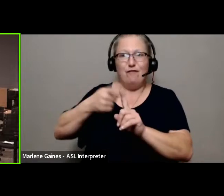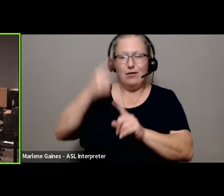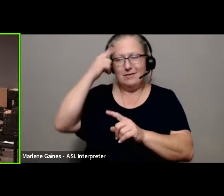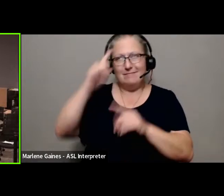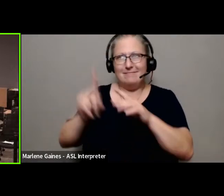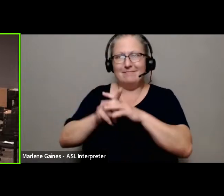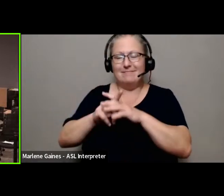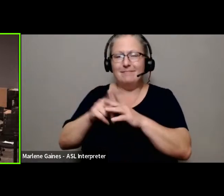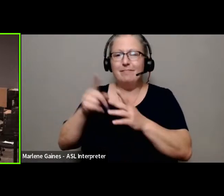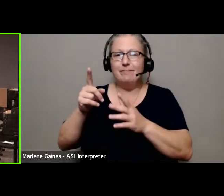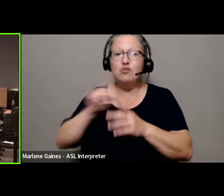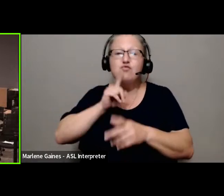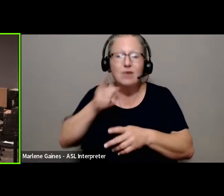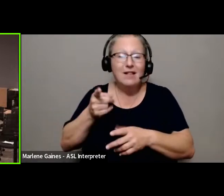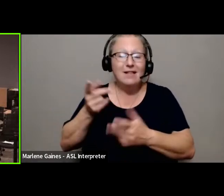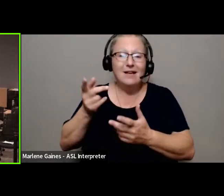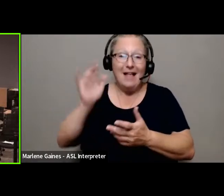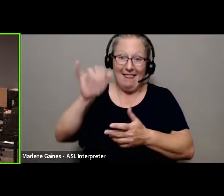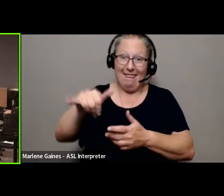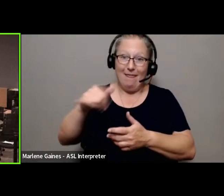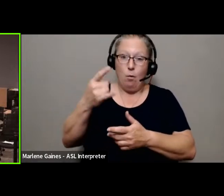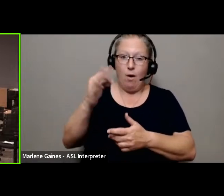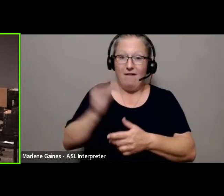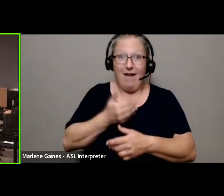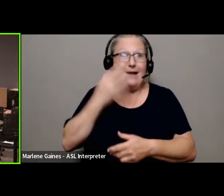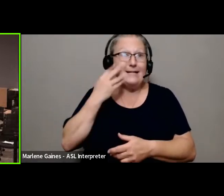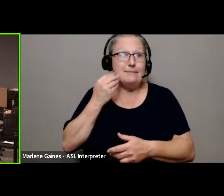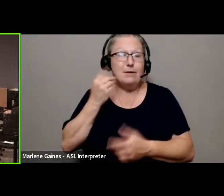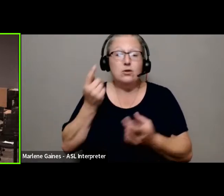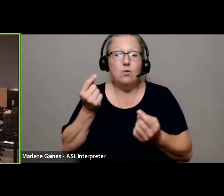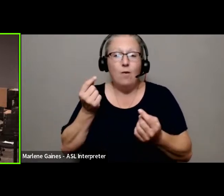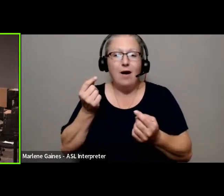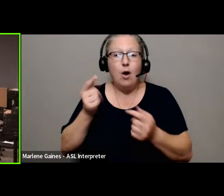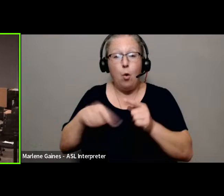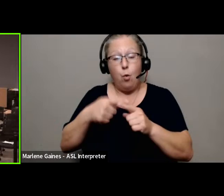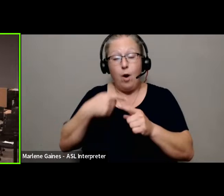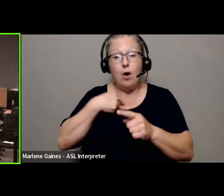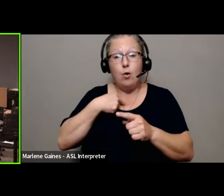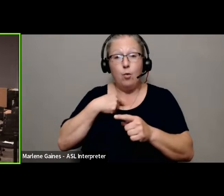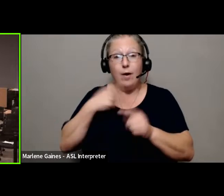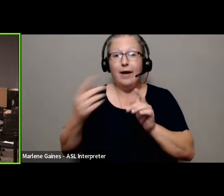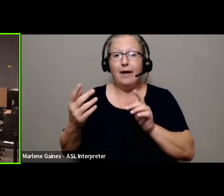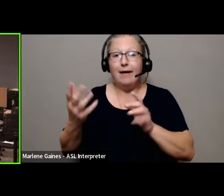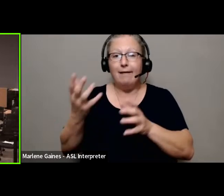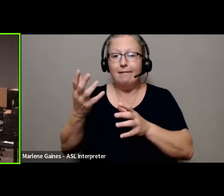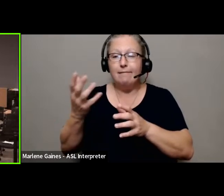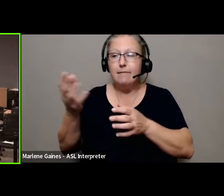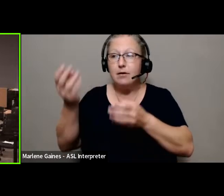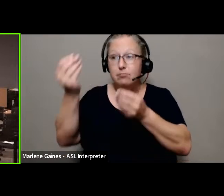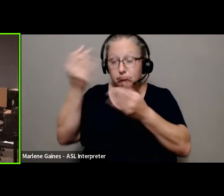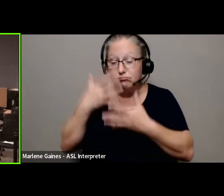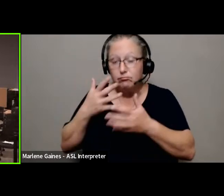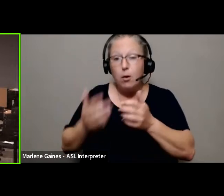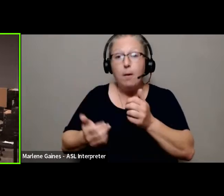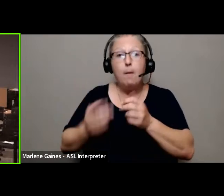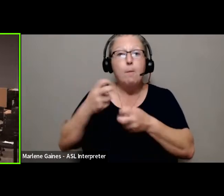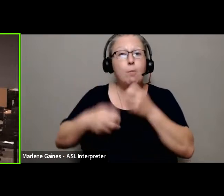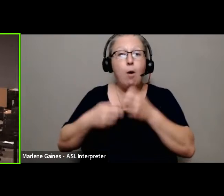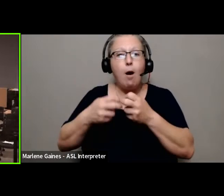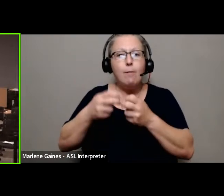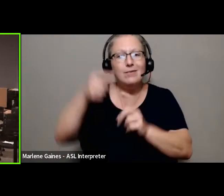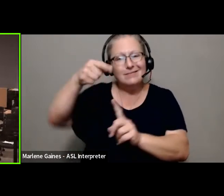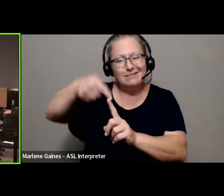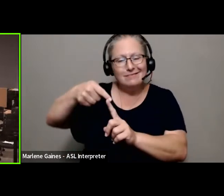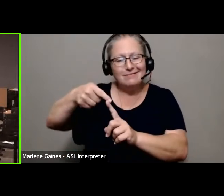into my mind, is that truly that one of our experiences is that when we do get the context, the problem is often in the